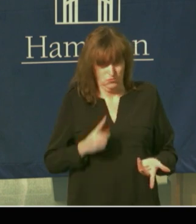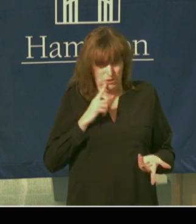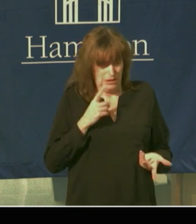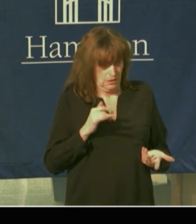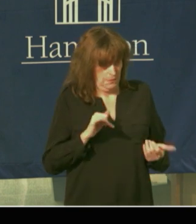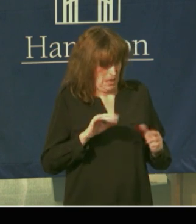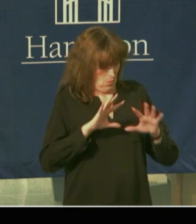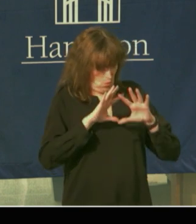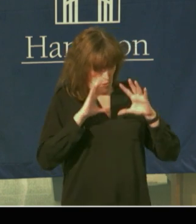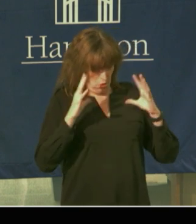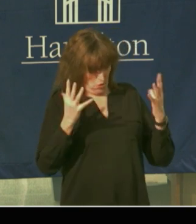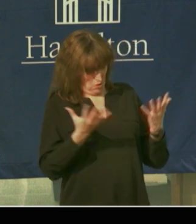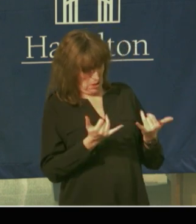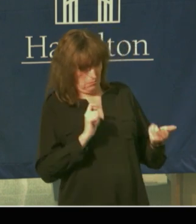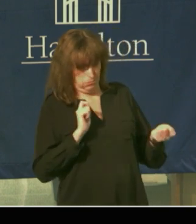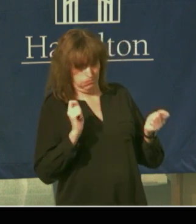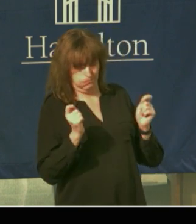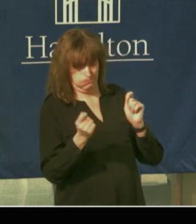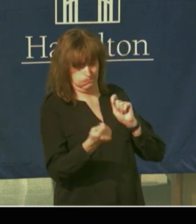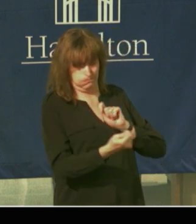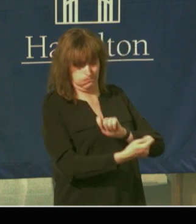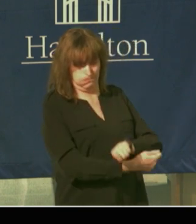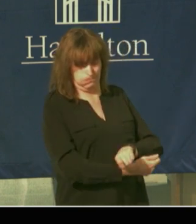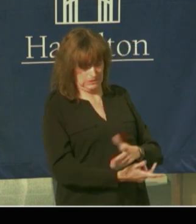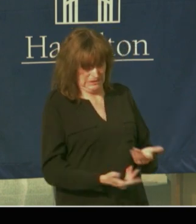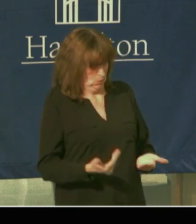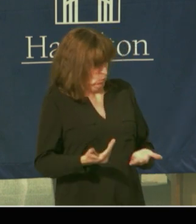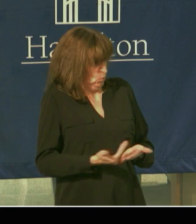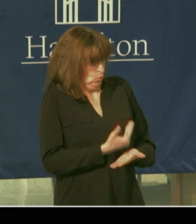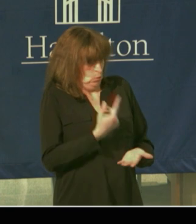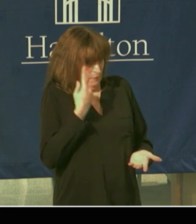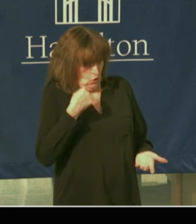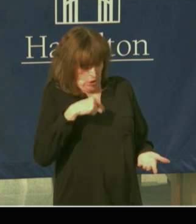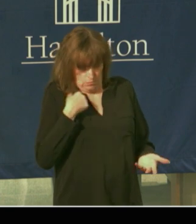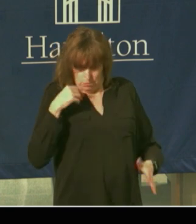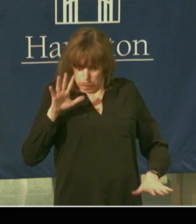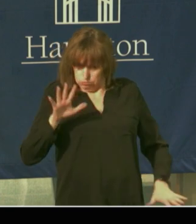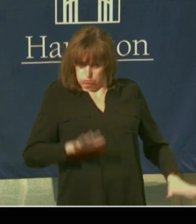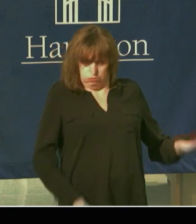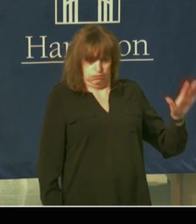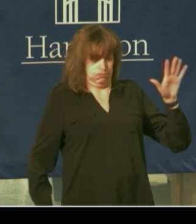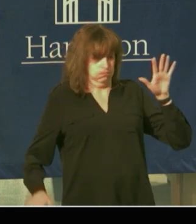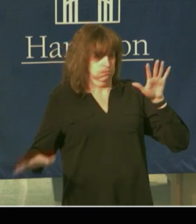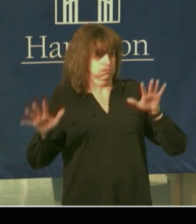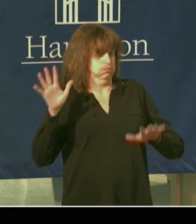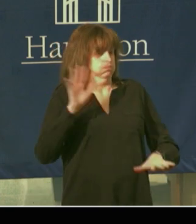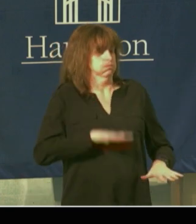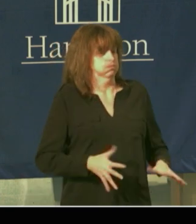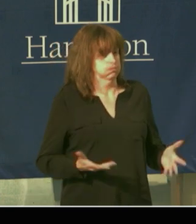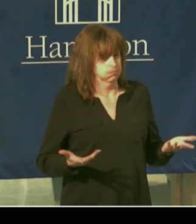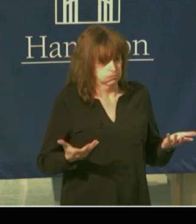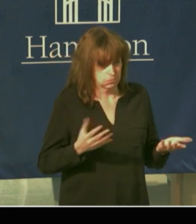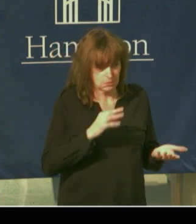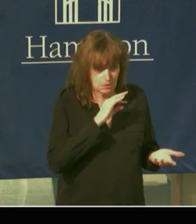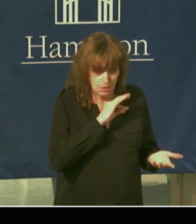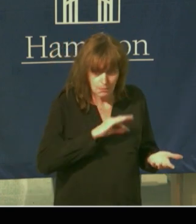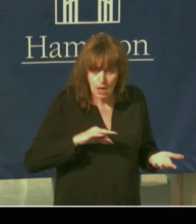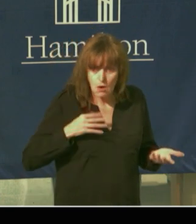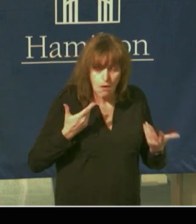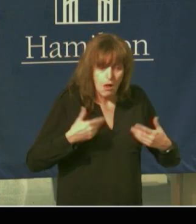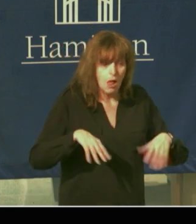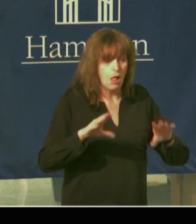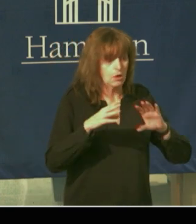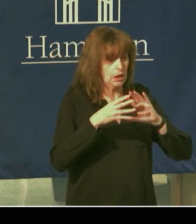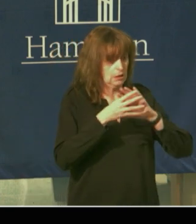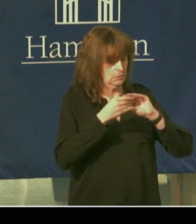that we haven't dealt with before in this community, and we're all going to have to rally together. And as the mayor says, and as you've said, be creative